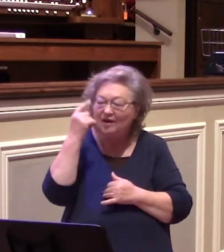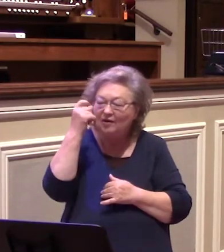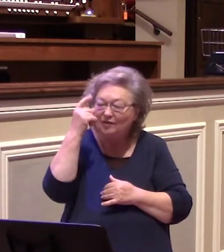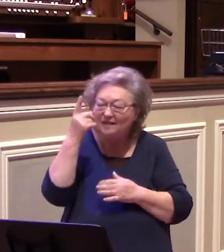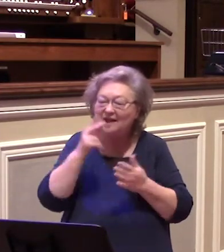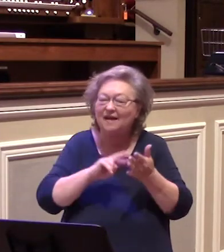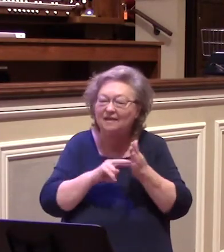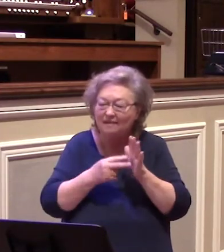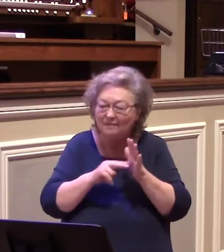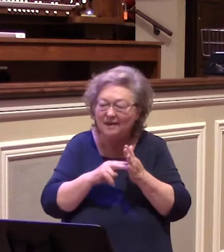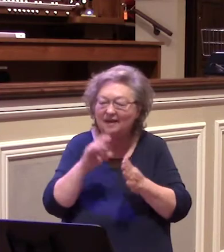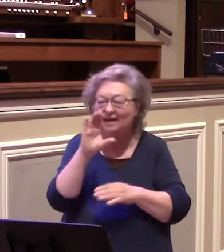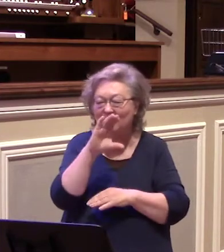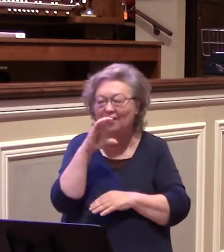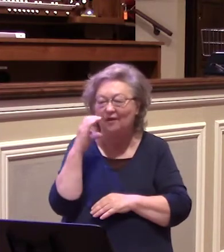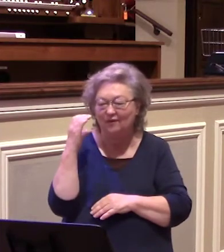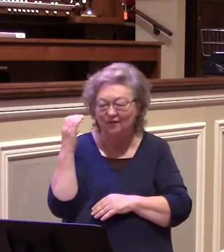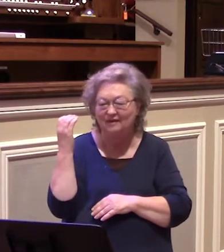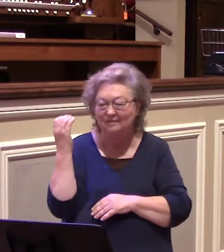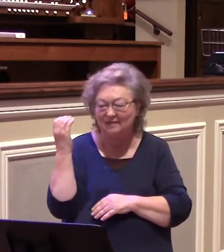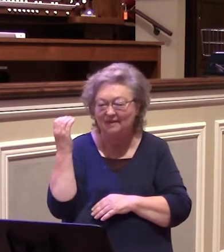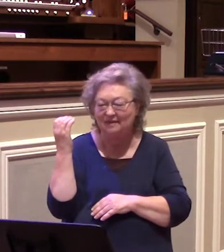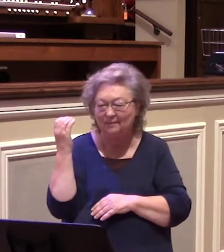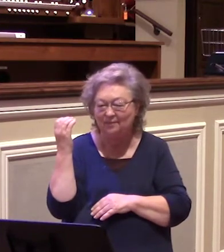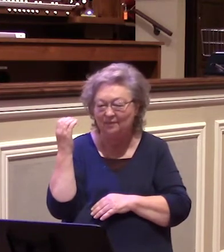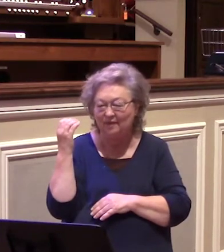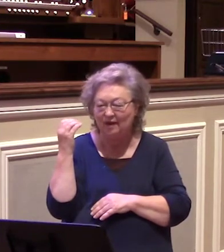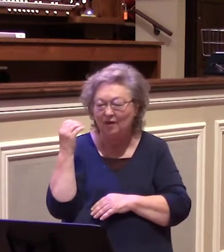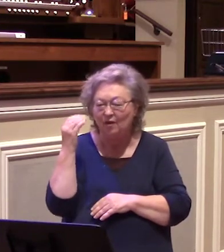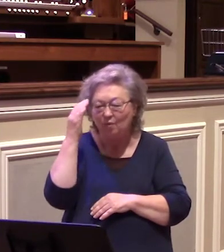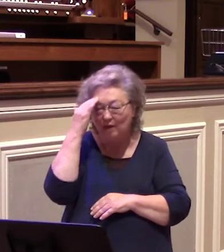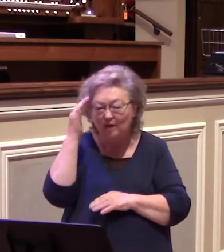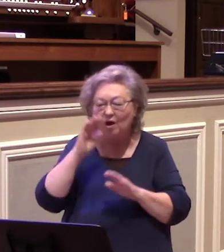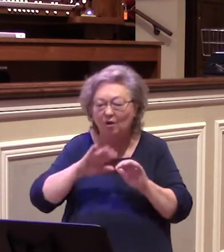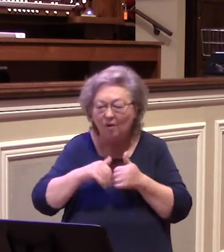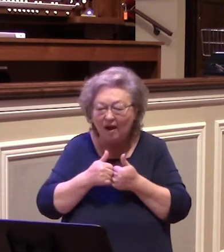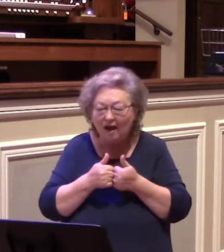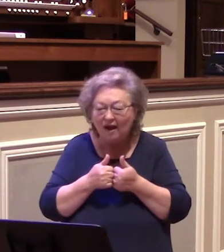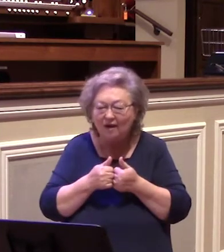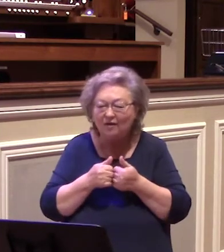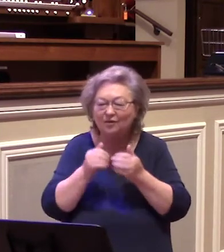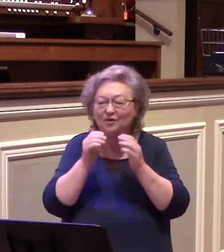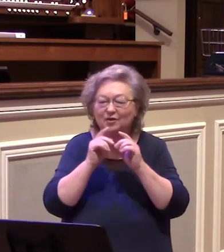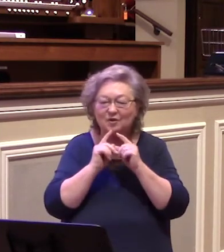we understand how to answer the question of the world.